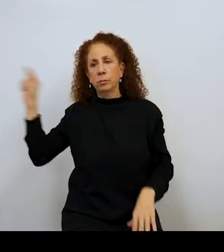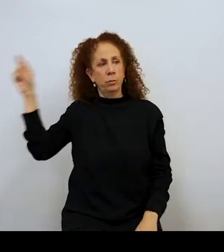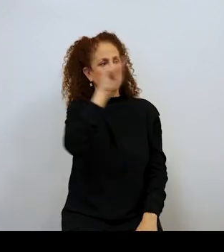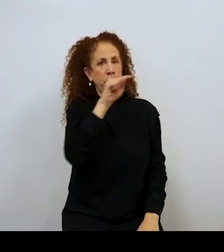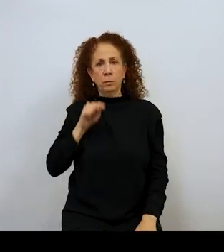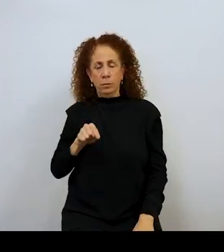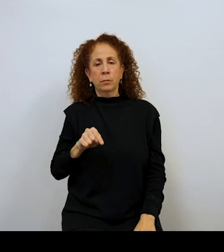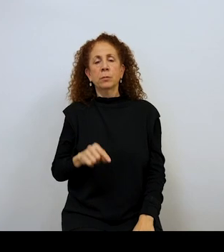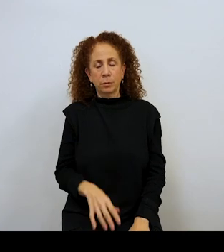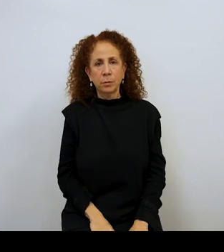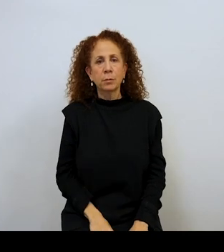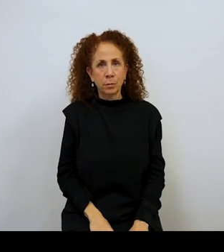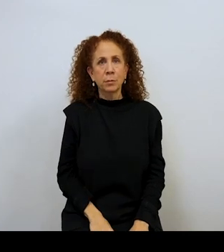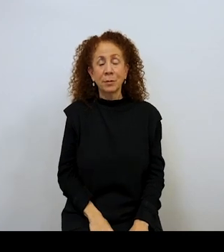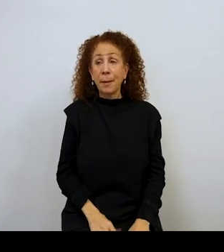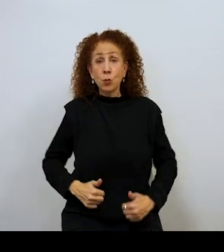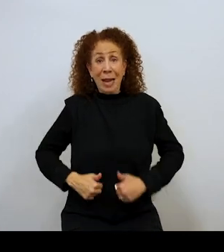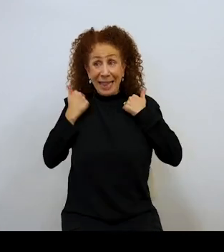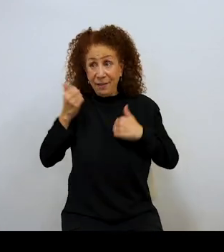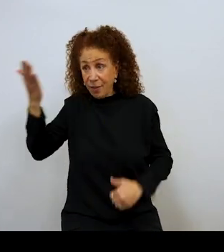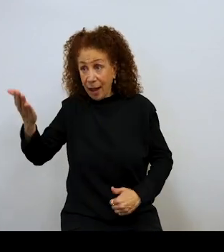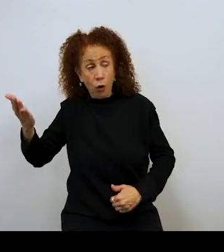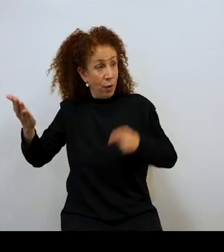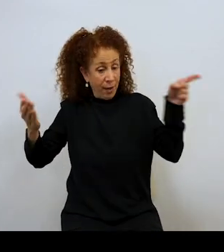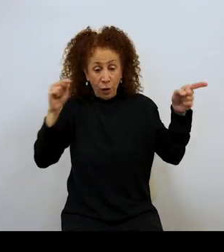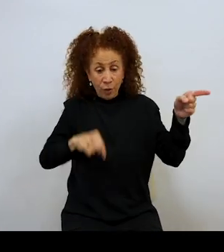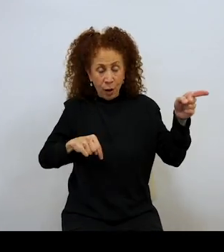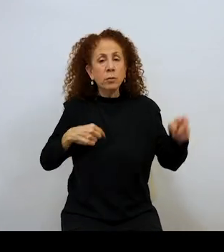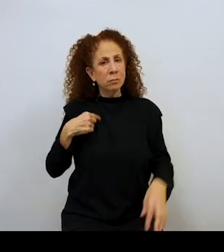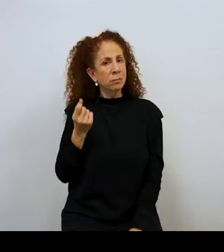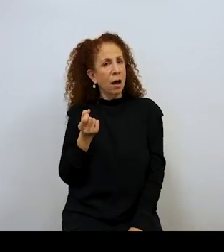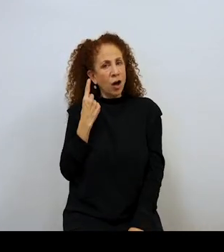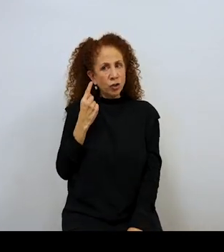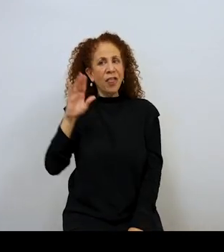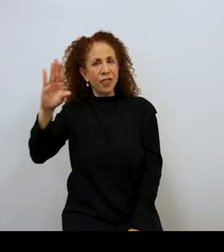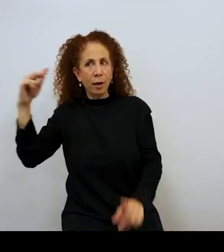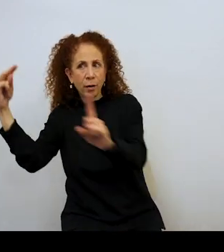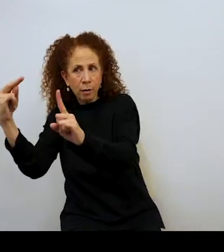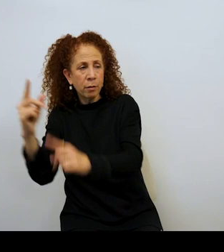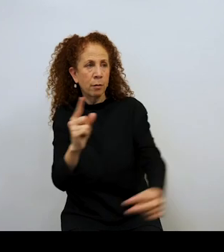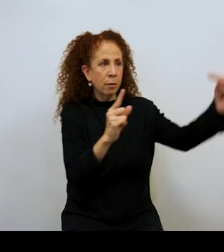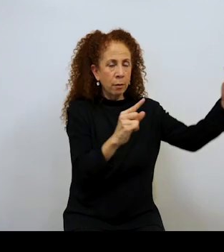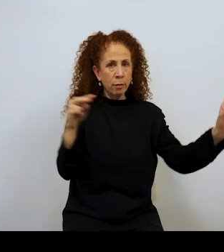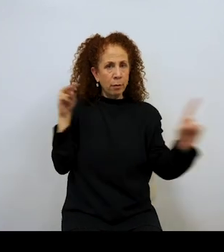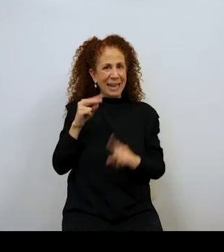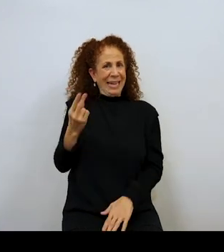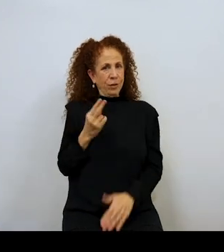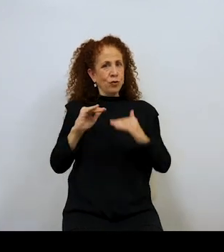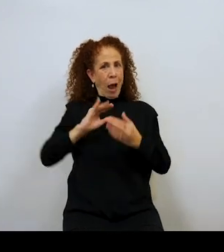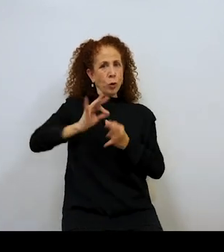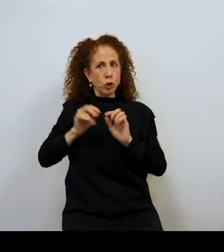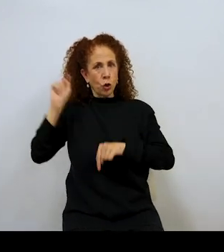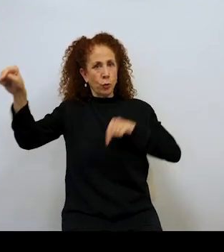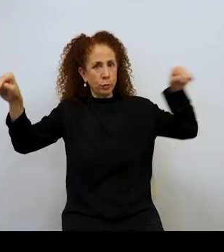that you can, because you've lived in these three places, you completely understand the angle of history at which everyone is approaching these